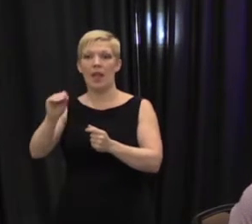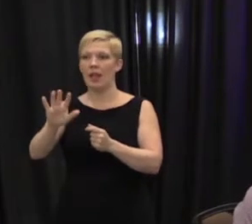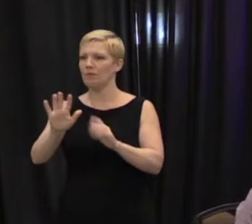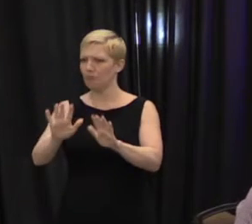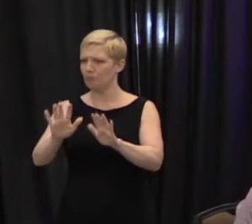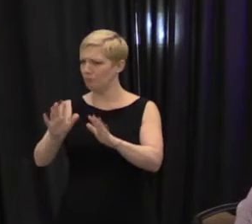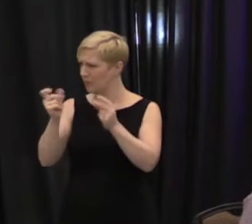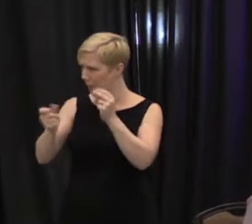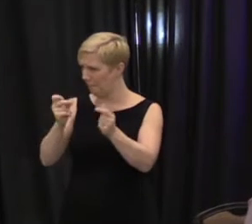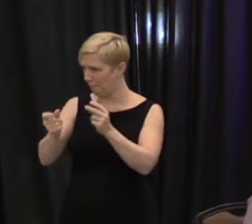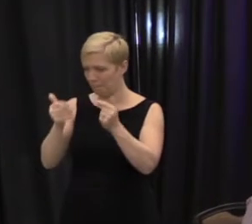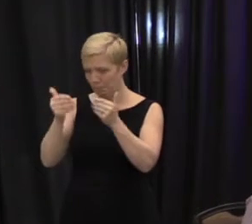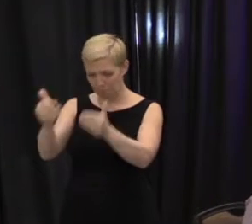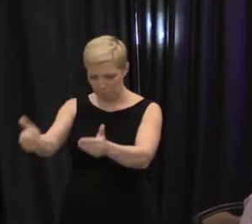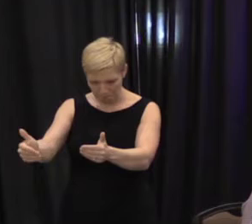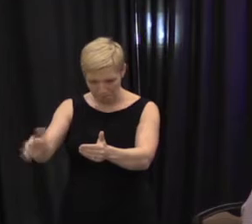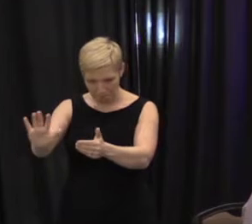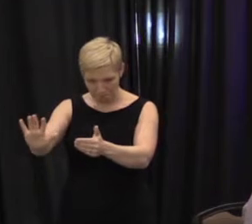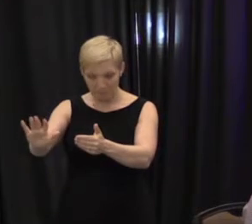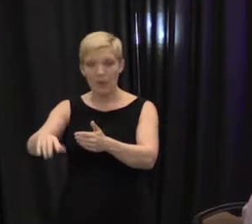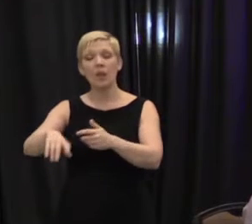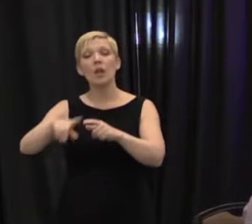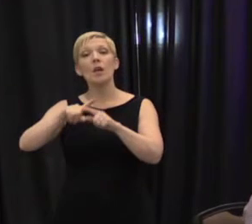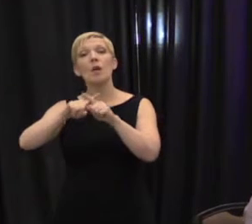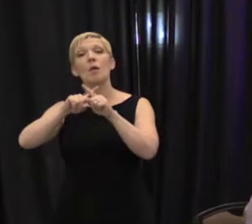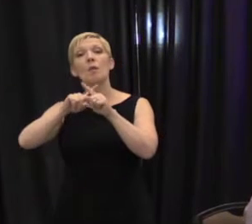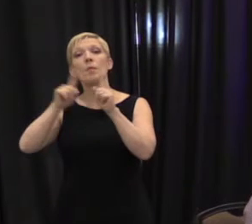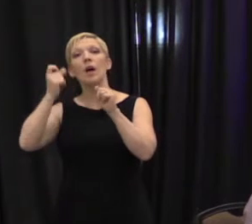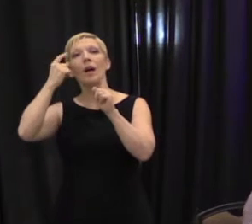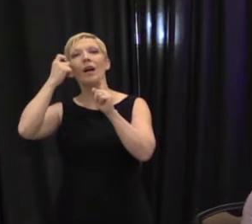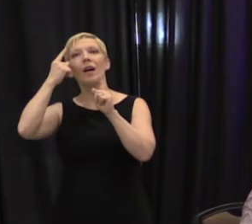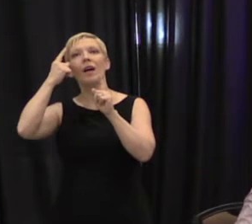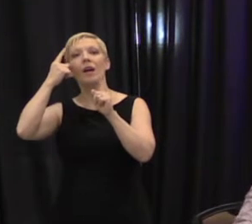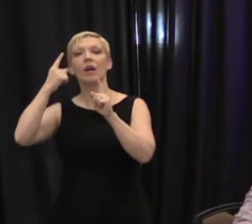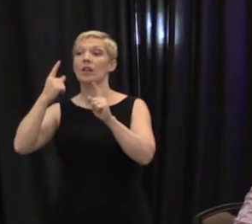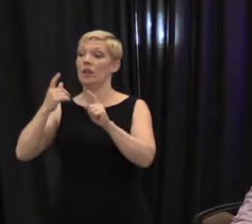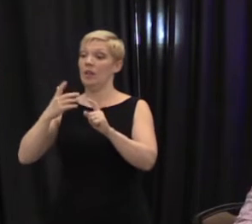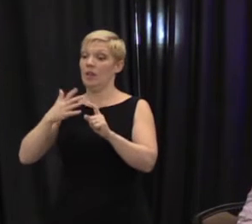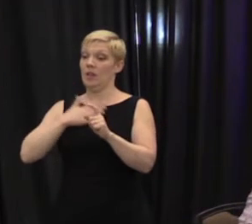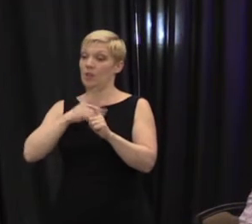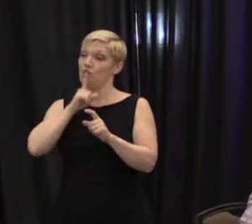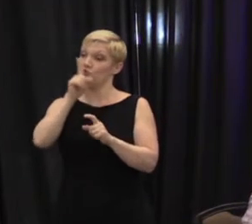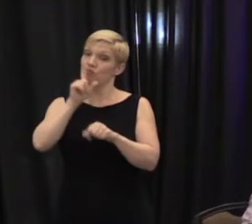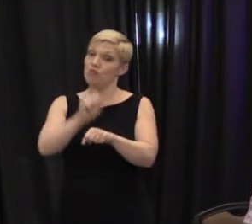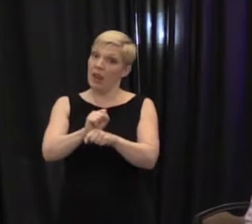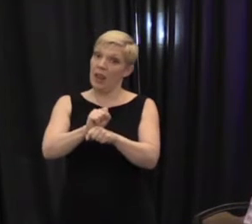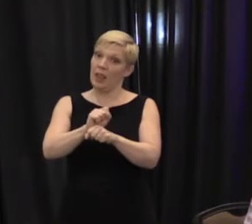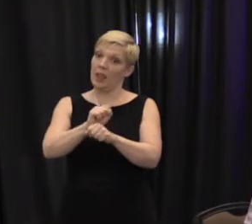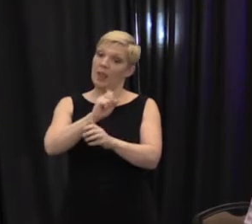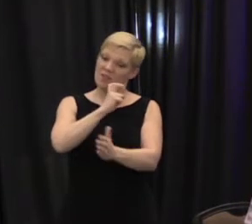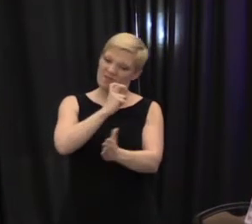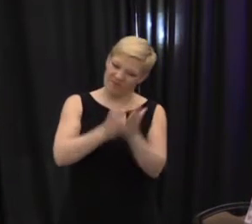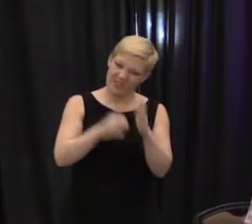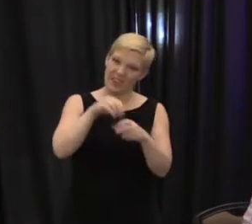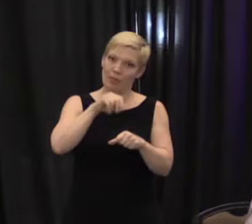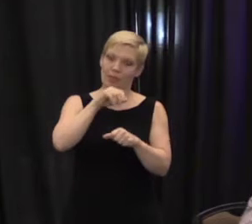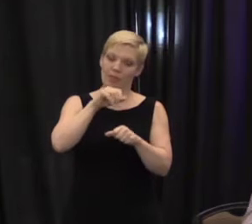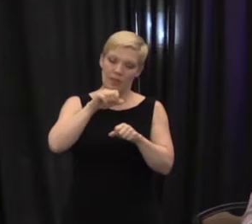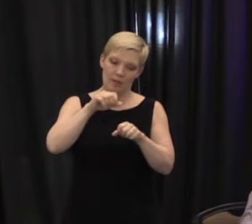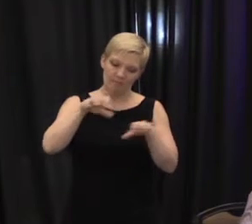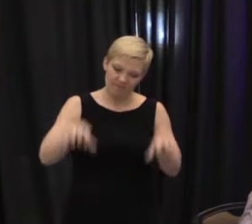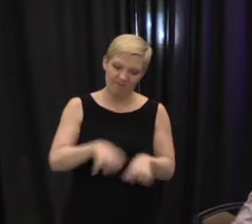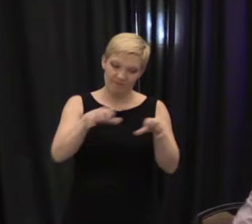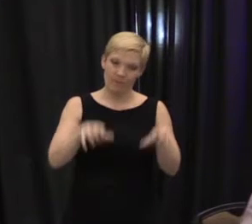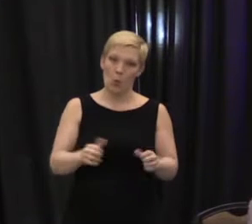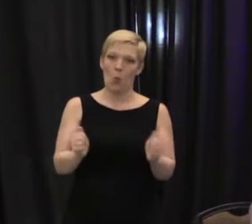snapping if you would like. However, being an upstander and being a co-conspirator means actually being in the dirt with someone. not